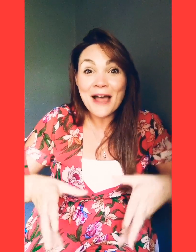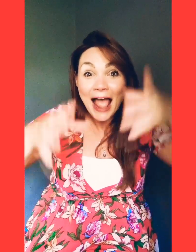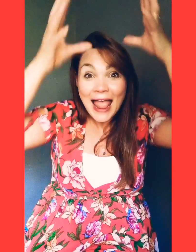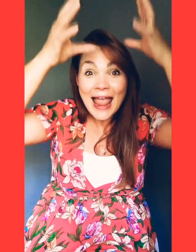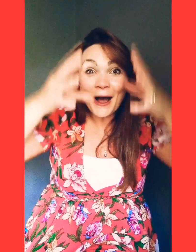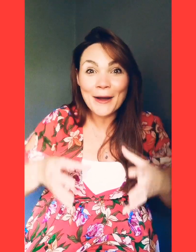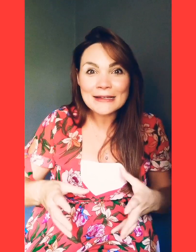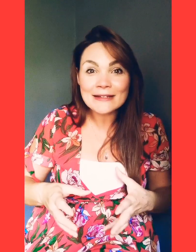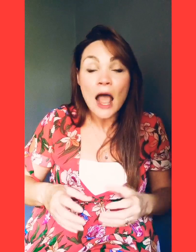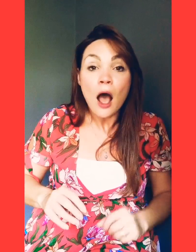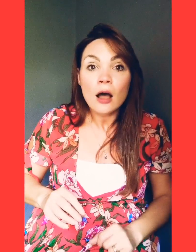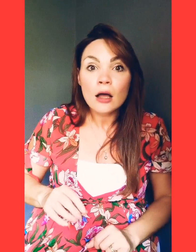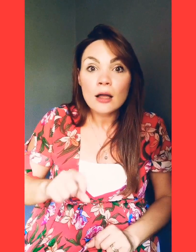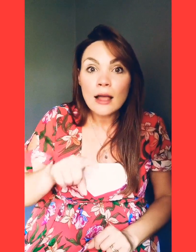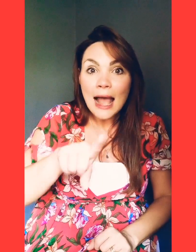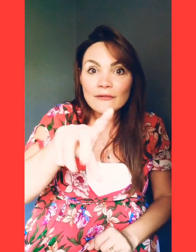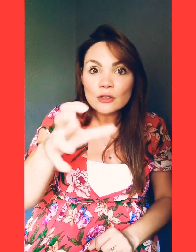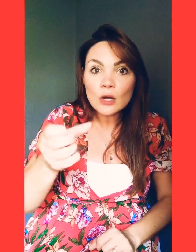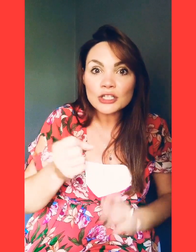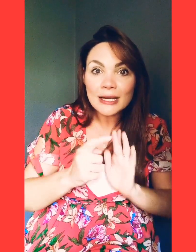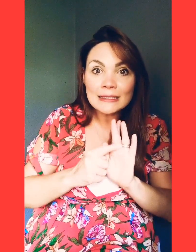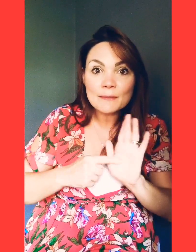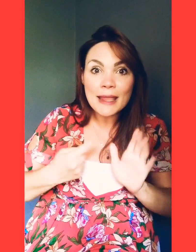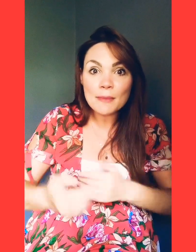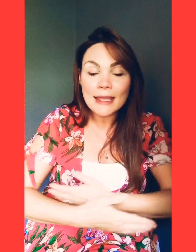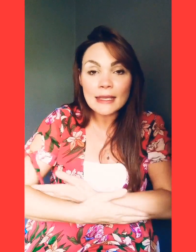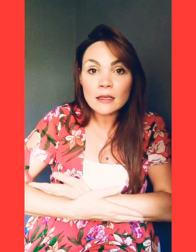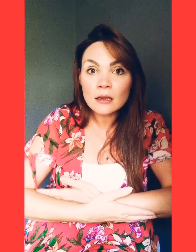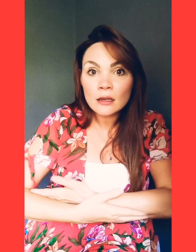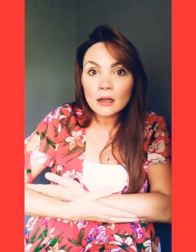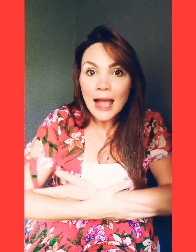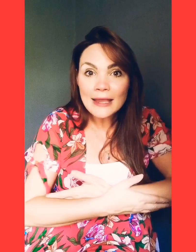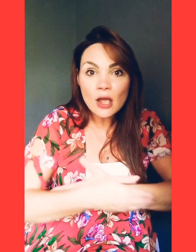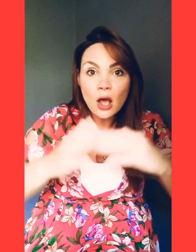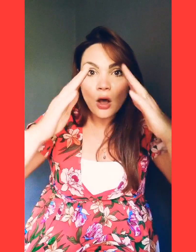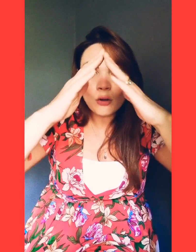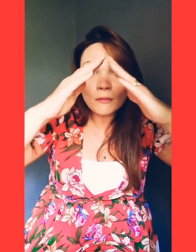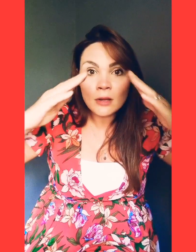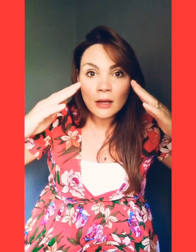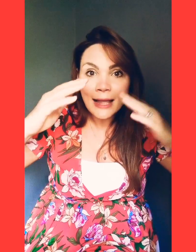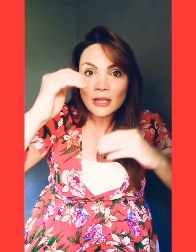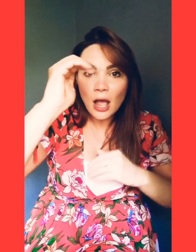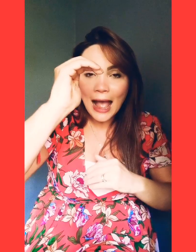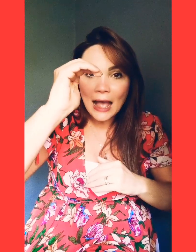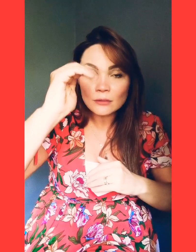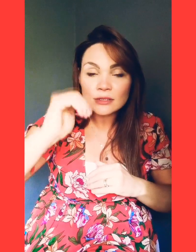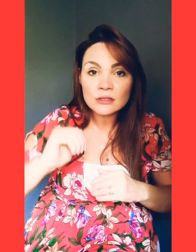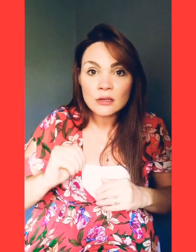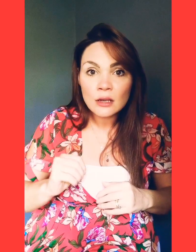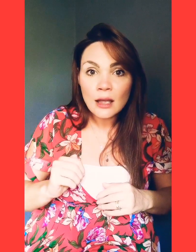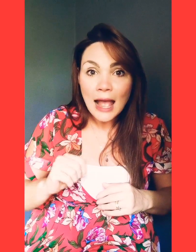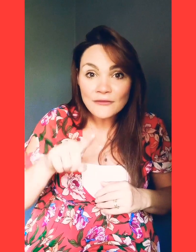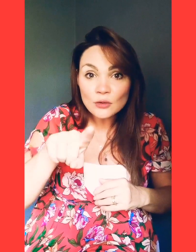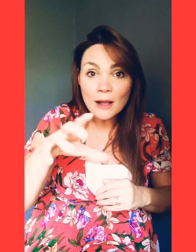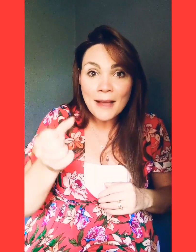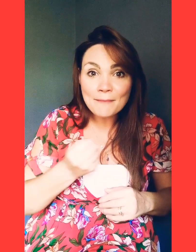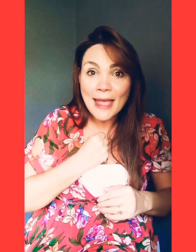blah, hey-oh, if she raises. Have you got Jane's baby? At your home? At your house? Have you got my